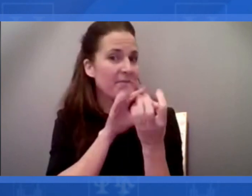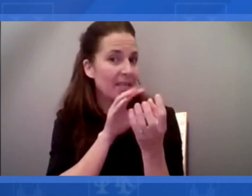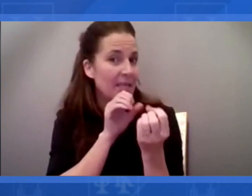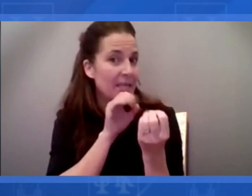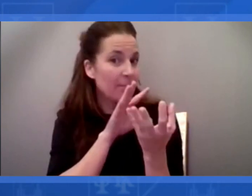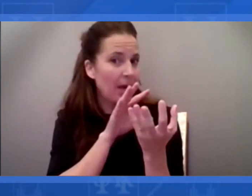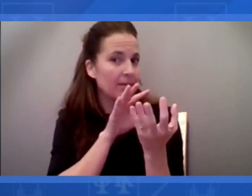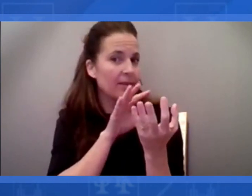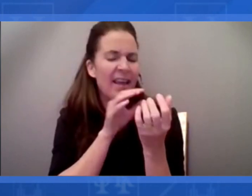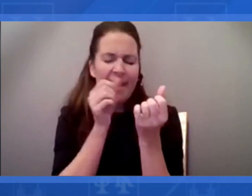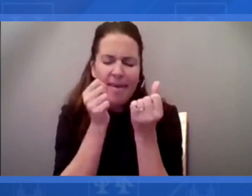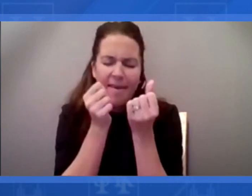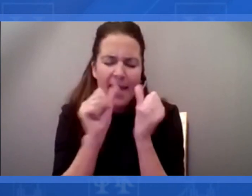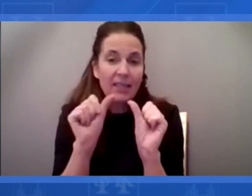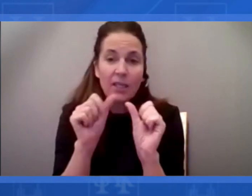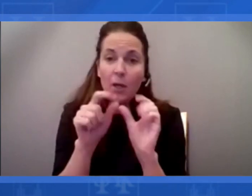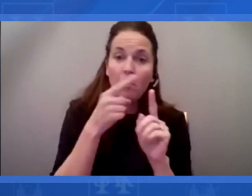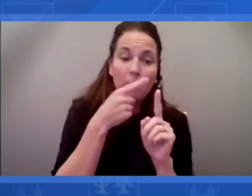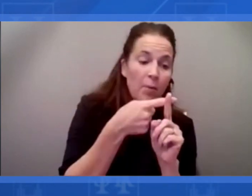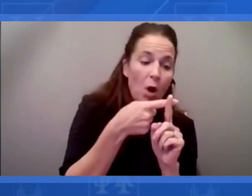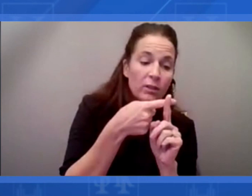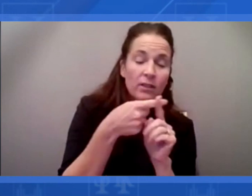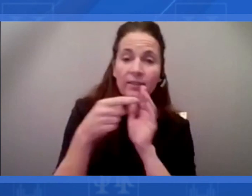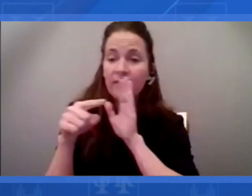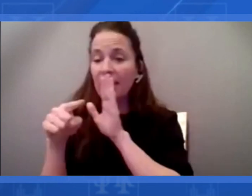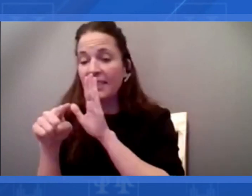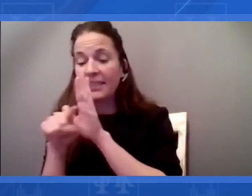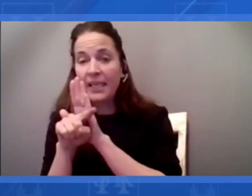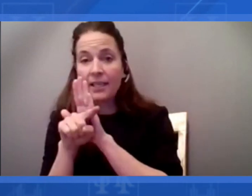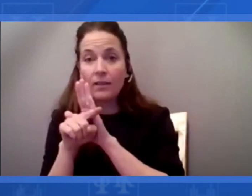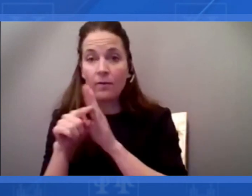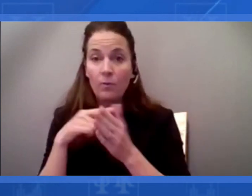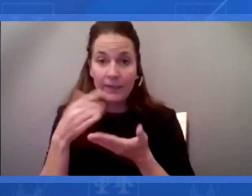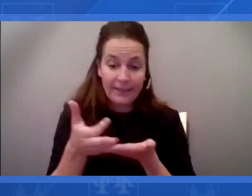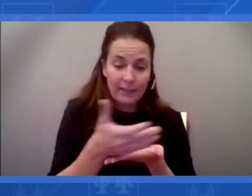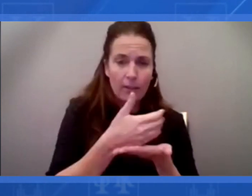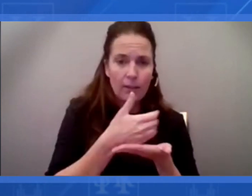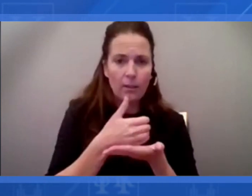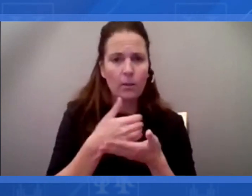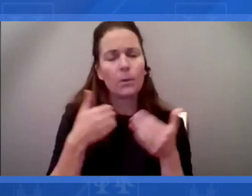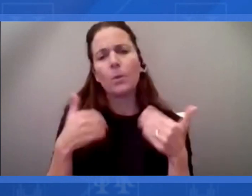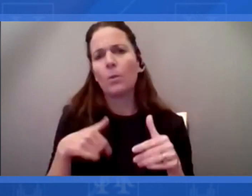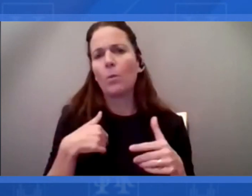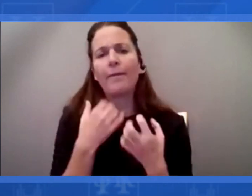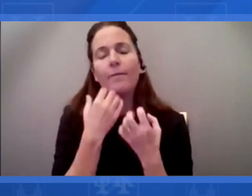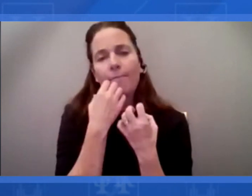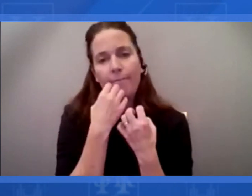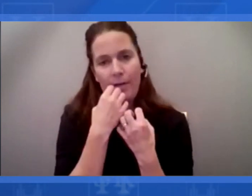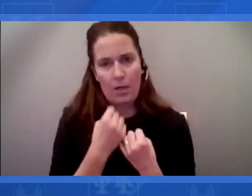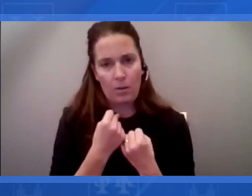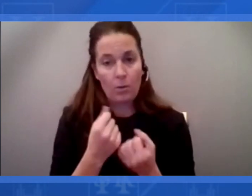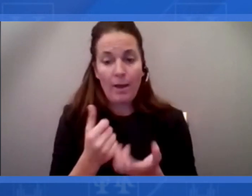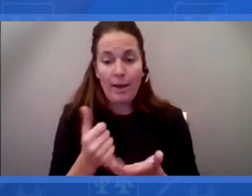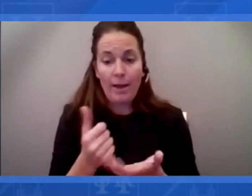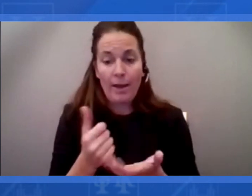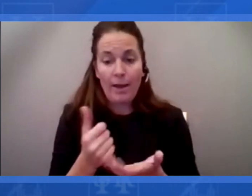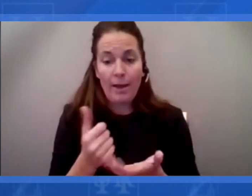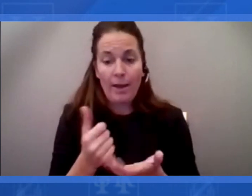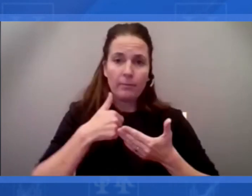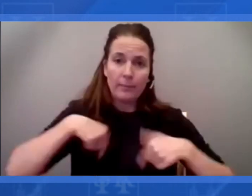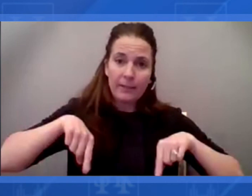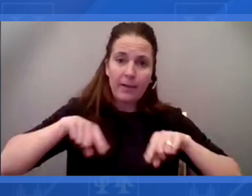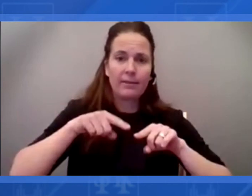so great experiences that they have. This information is very valuable to both our operations team as well as our